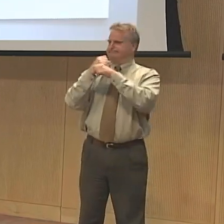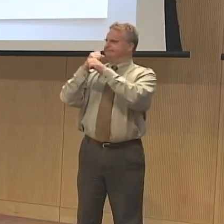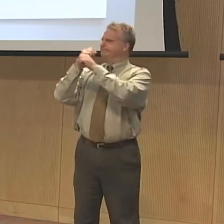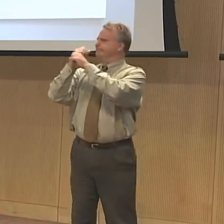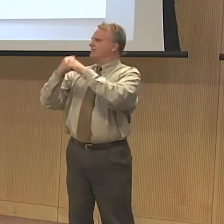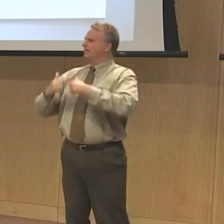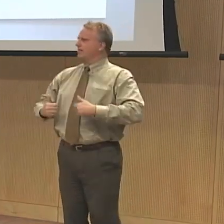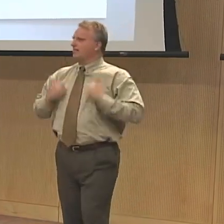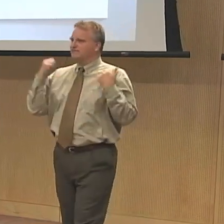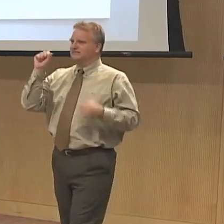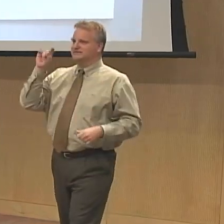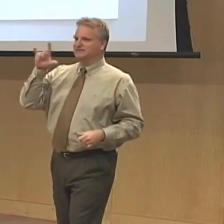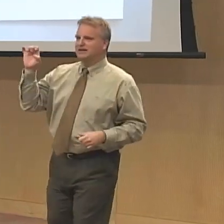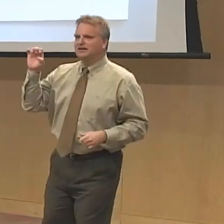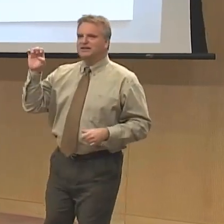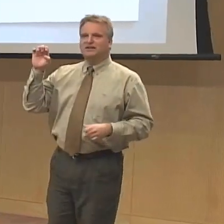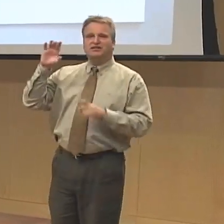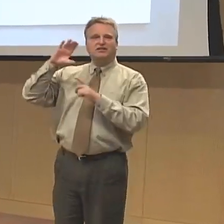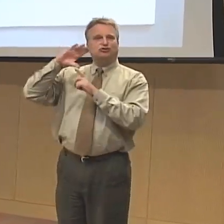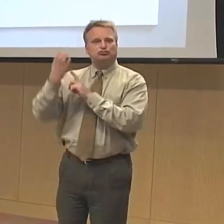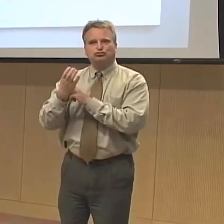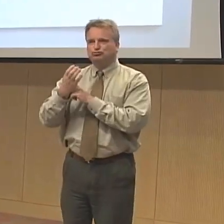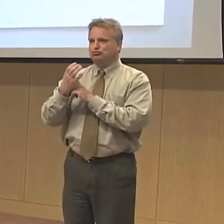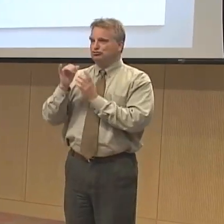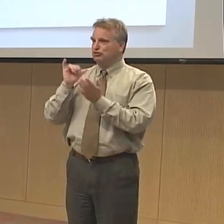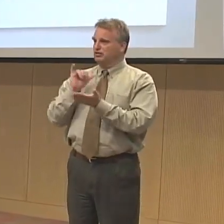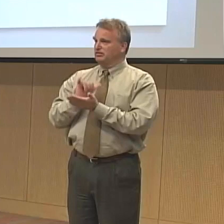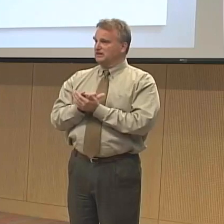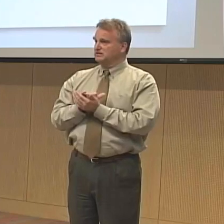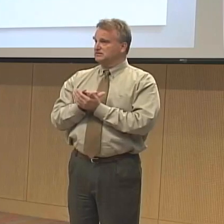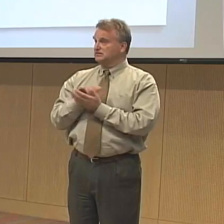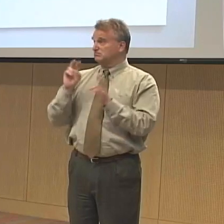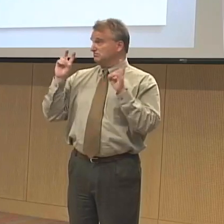to live productive lives. We have our own culture